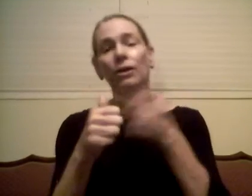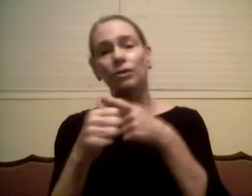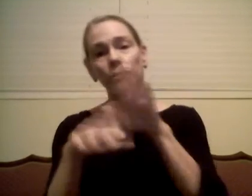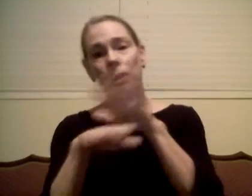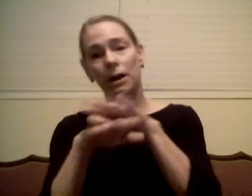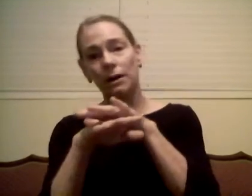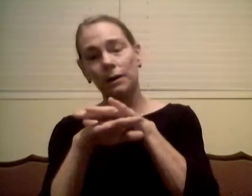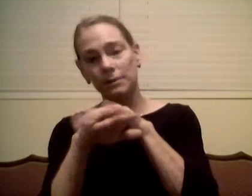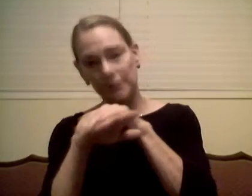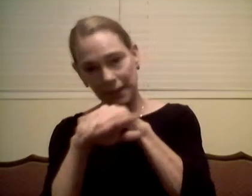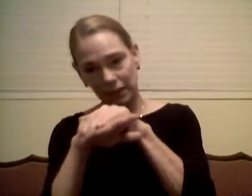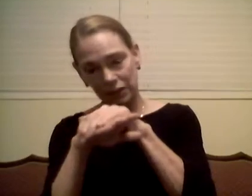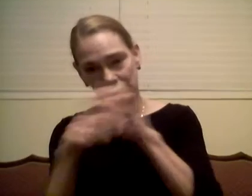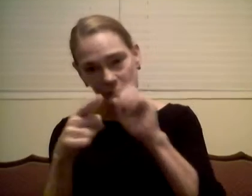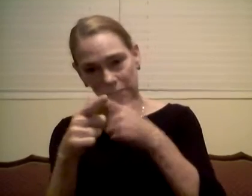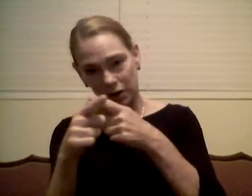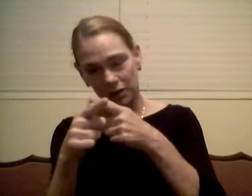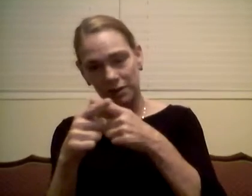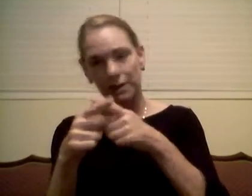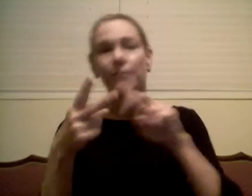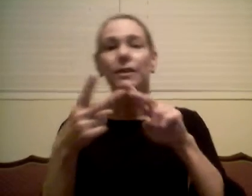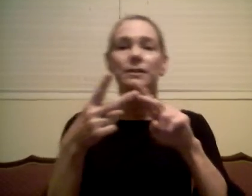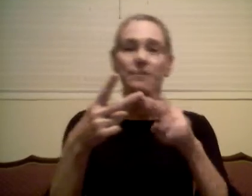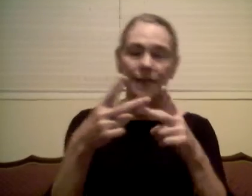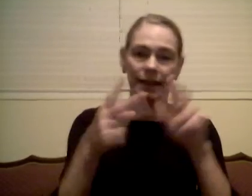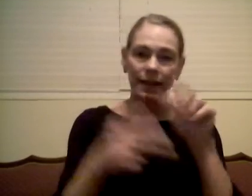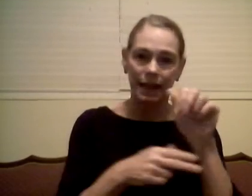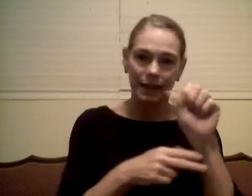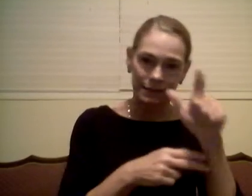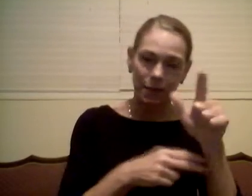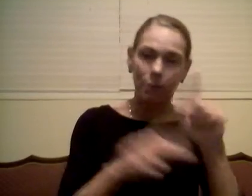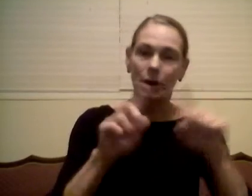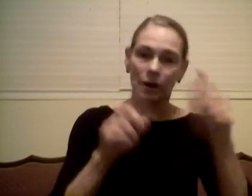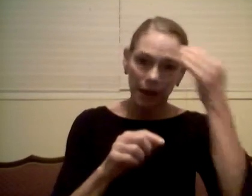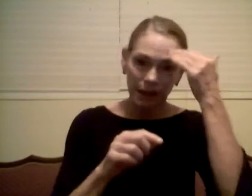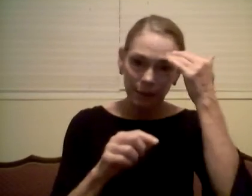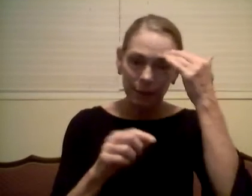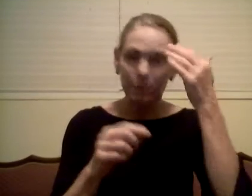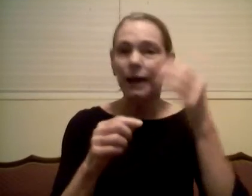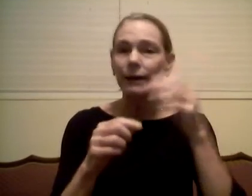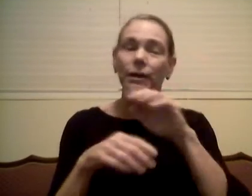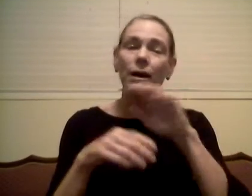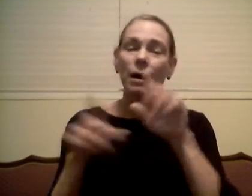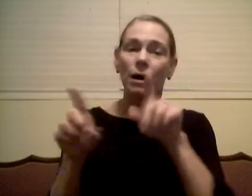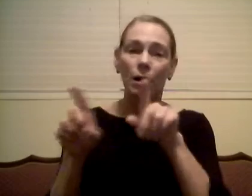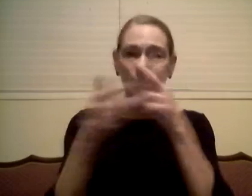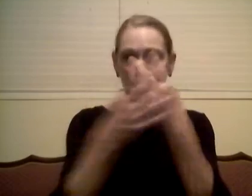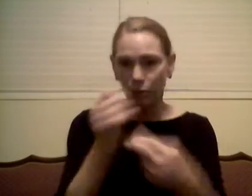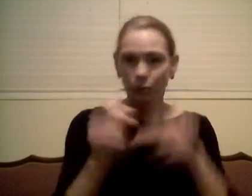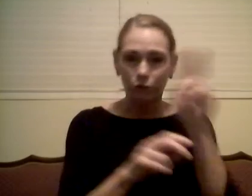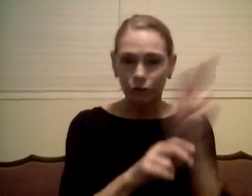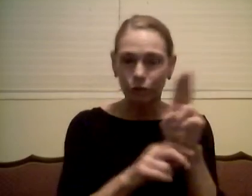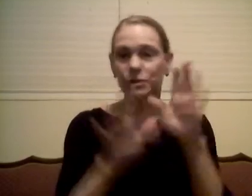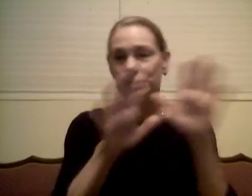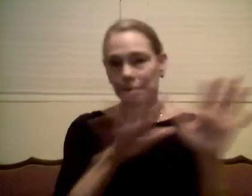do English first and then second ASL, but keep in mind both use